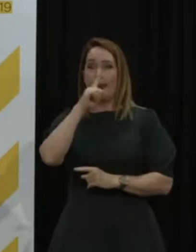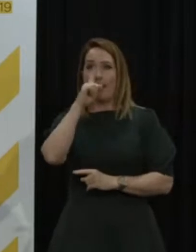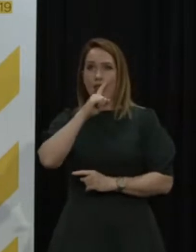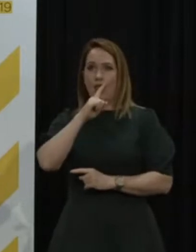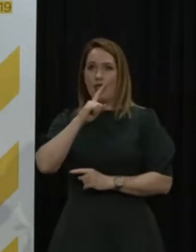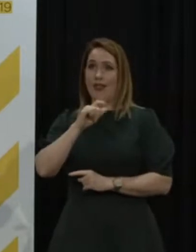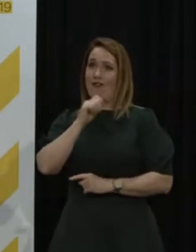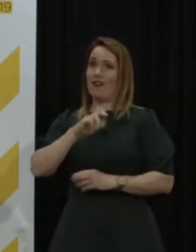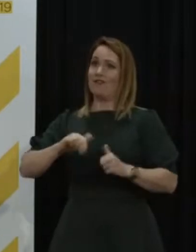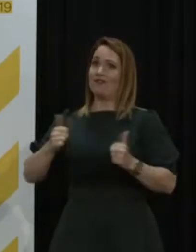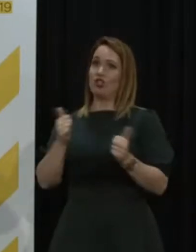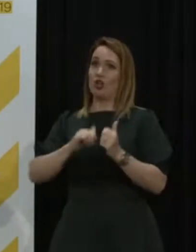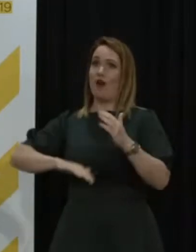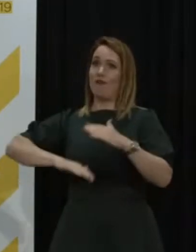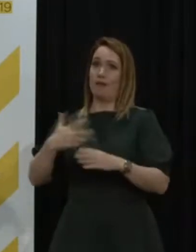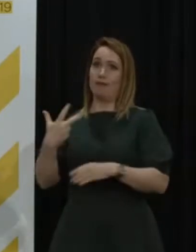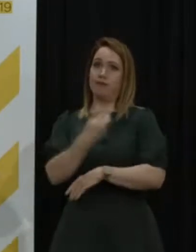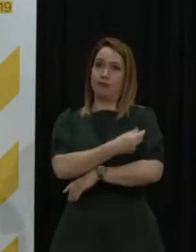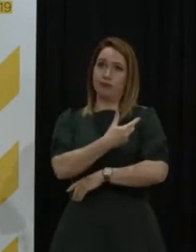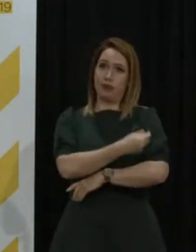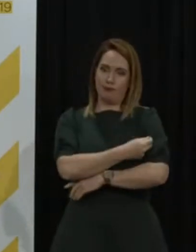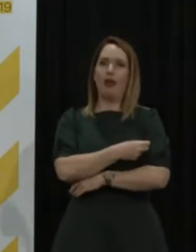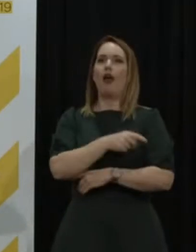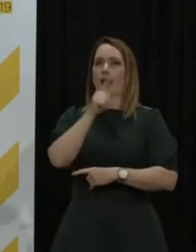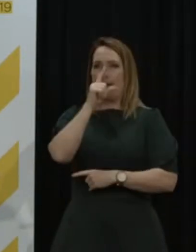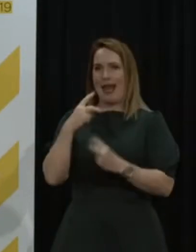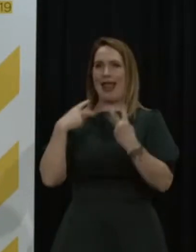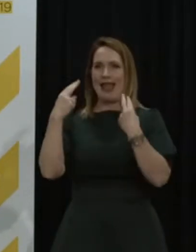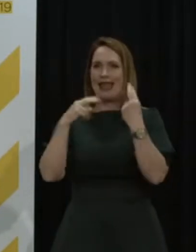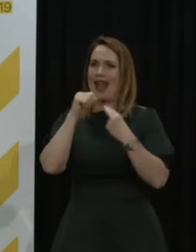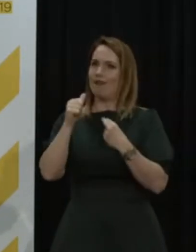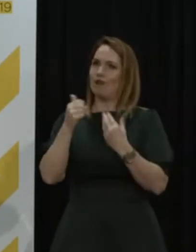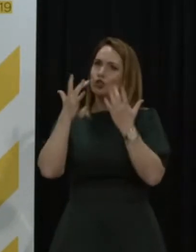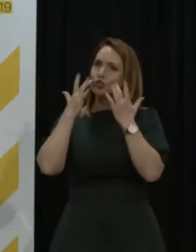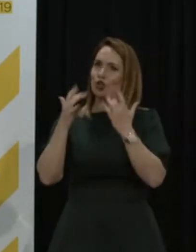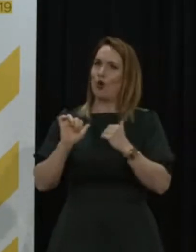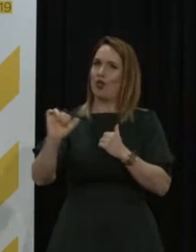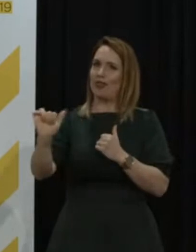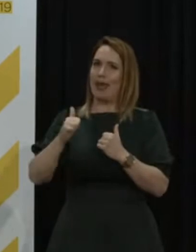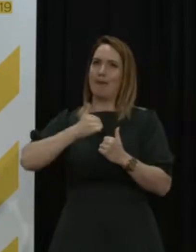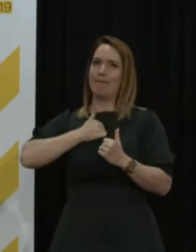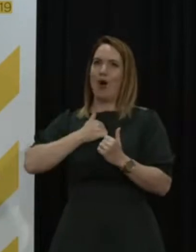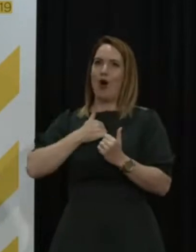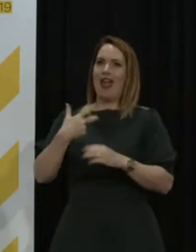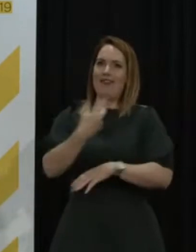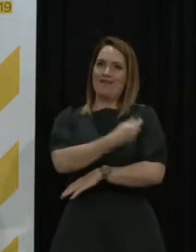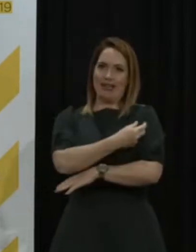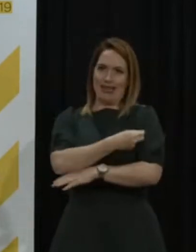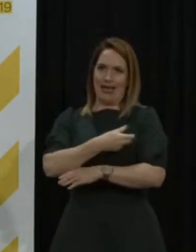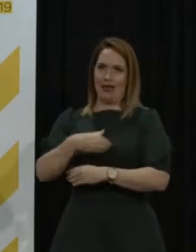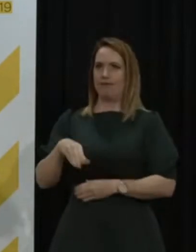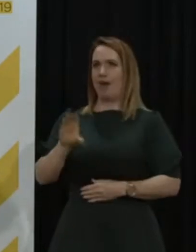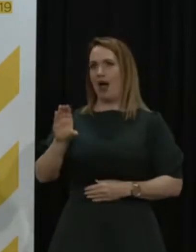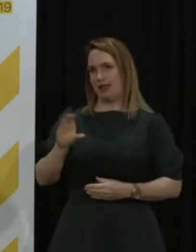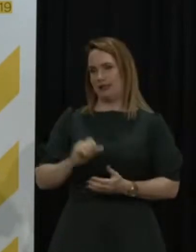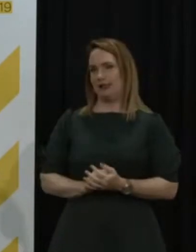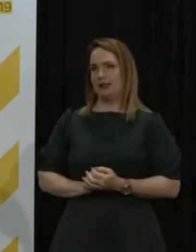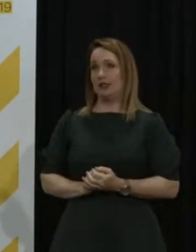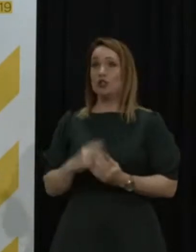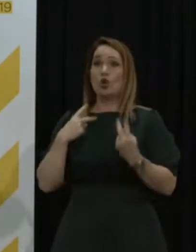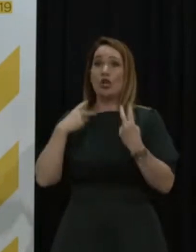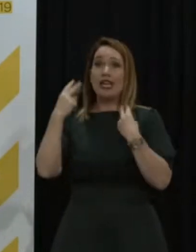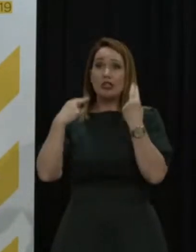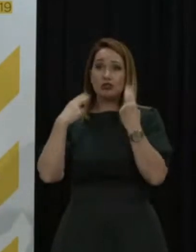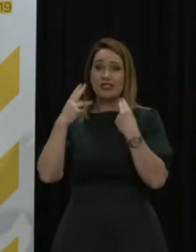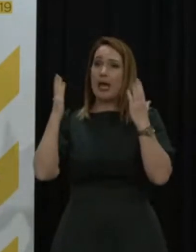present their My Vaccine Pass. We'll be posting and sending out detailed sector guidance, but in short, hairdressers will need to operate